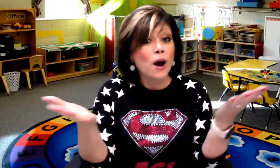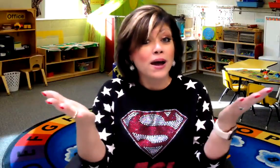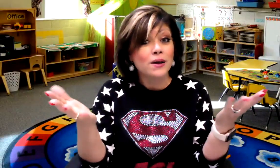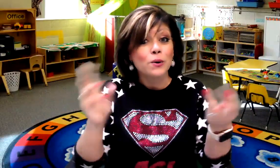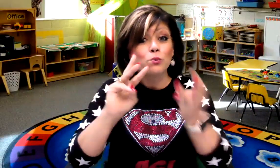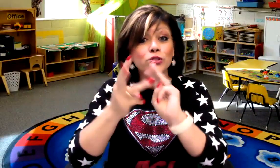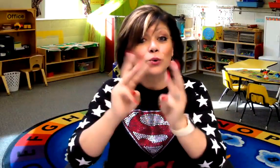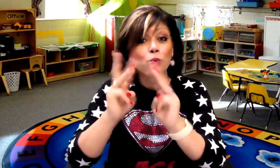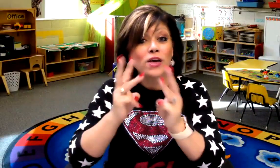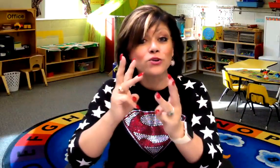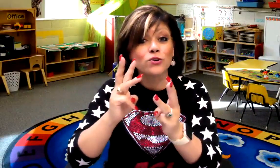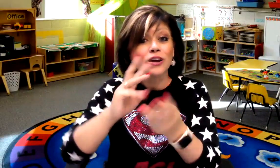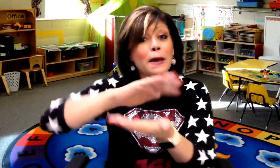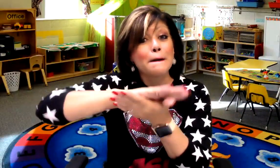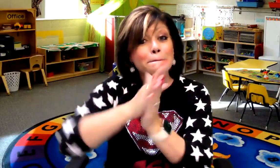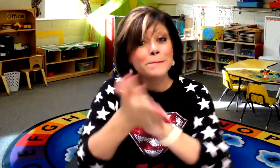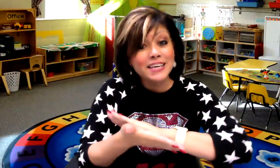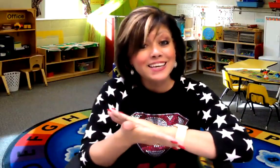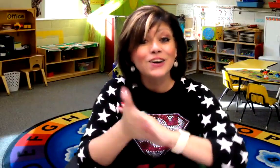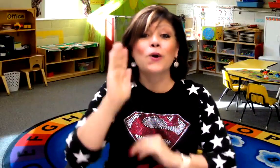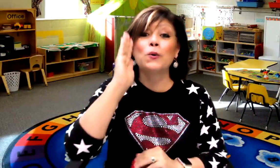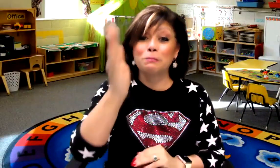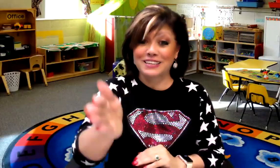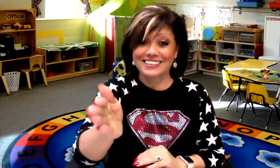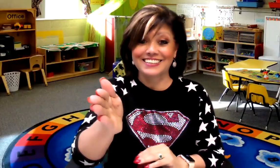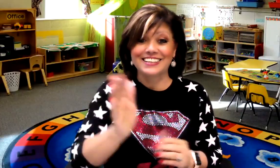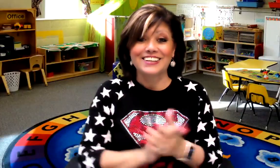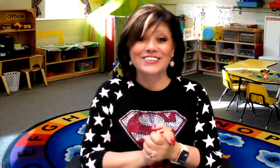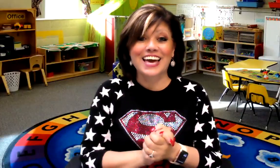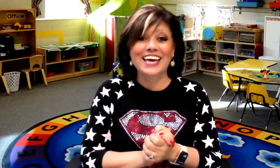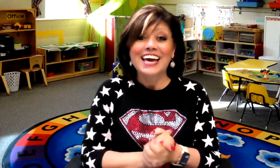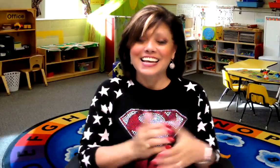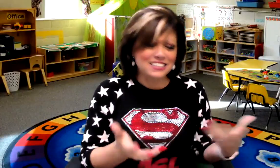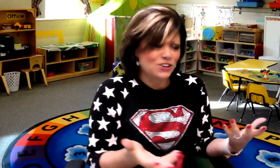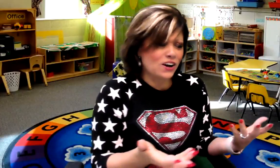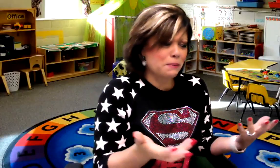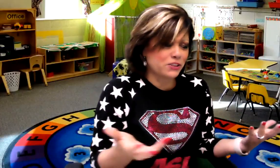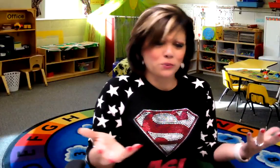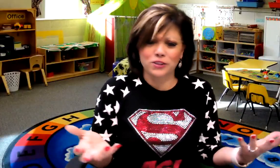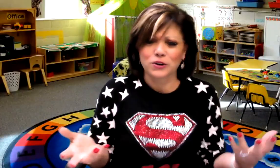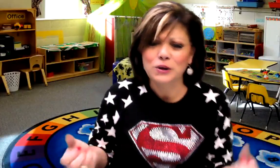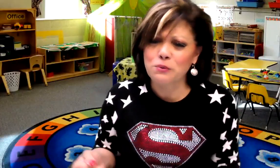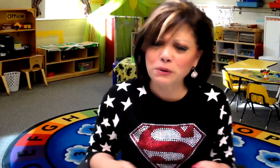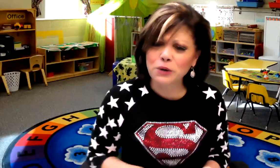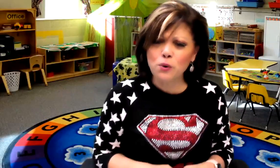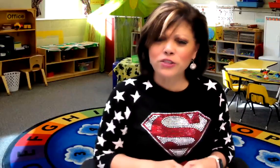What would the weather be or be? Okay, and let's talk about the weather. What would the weather